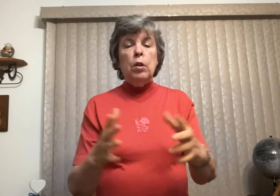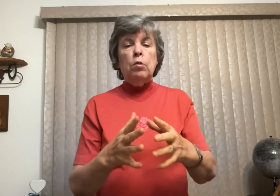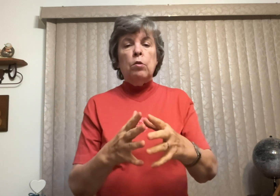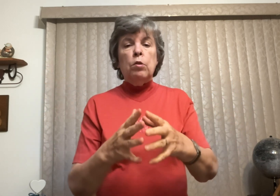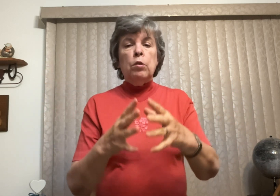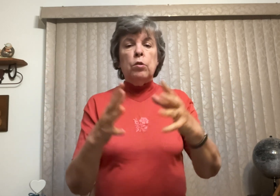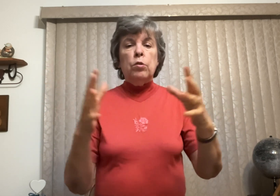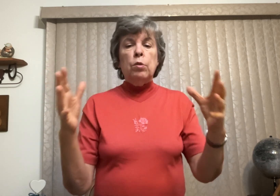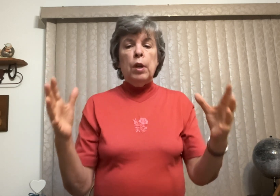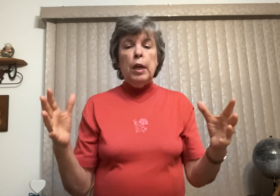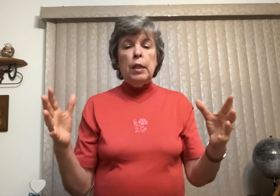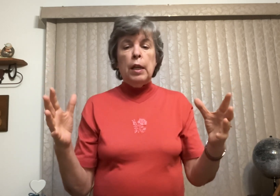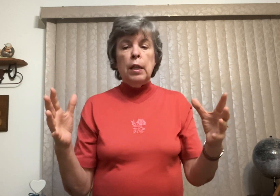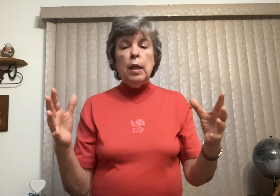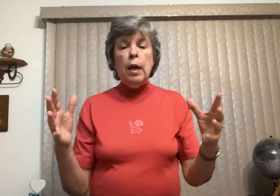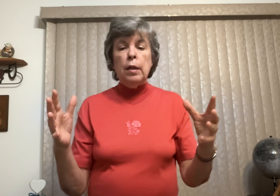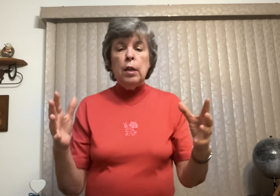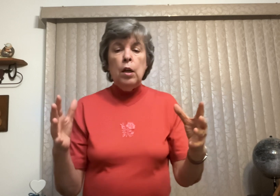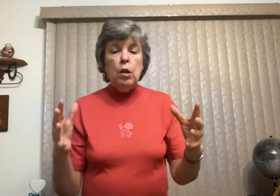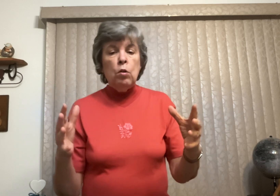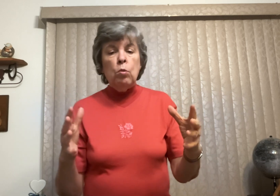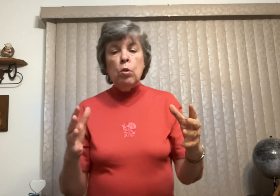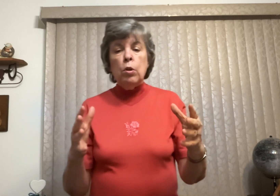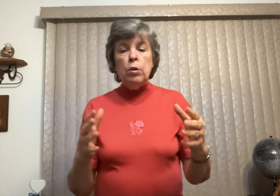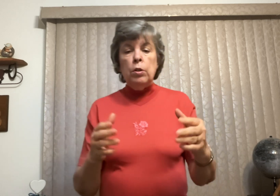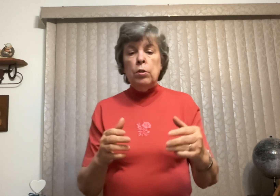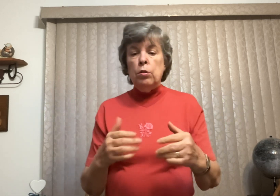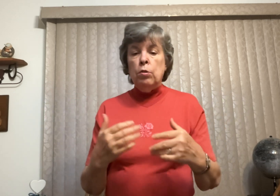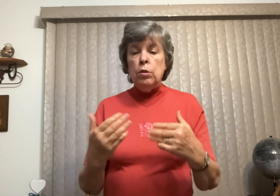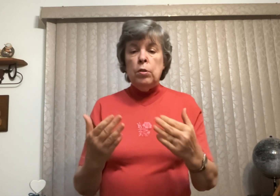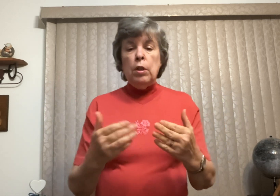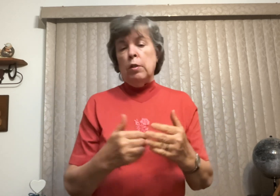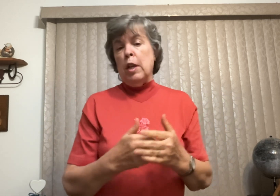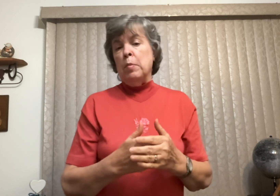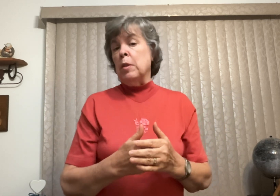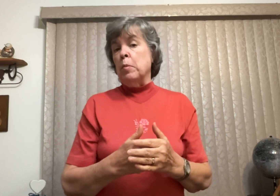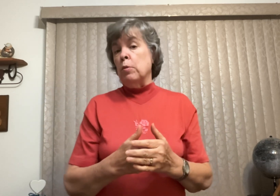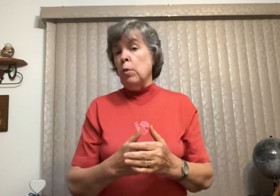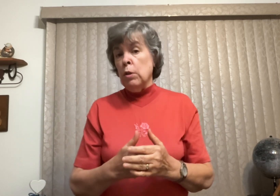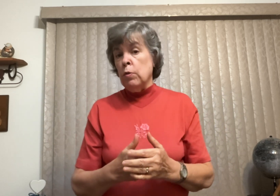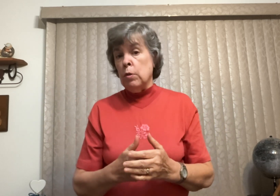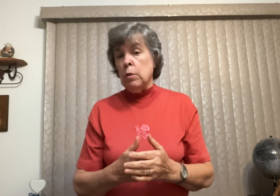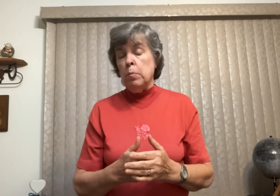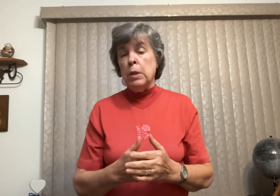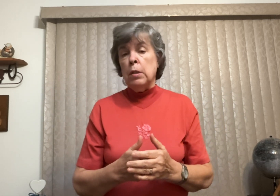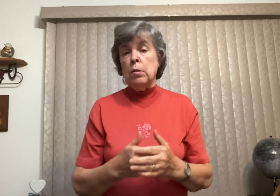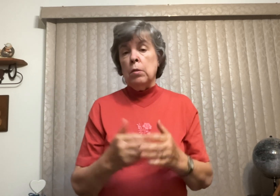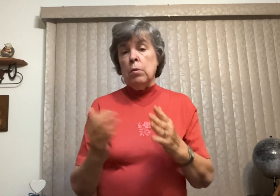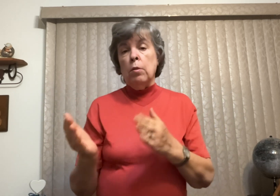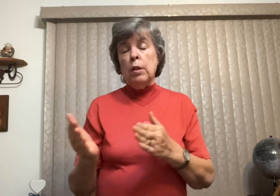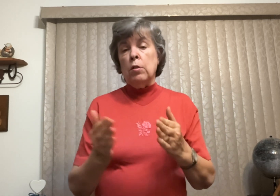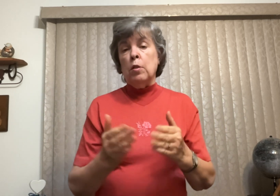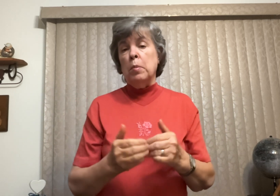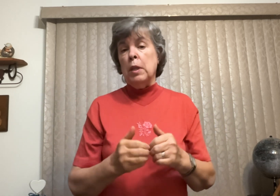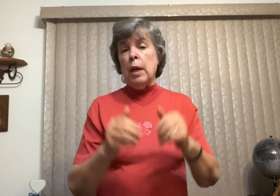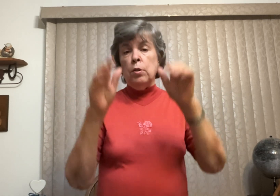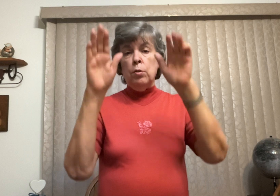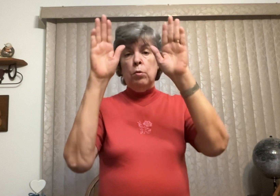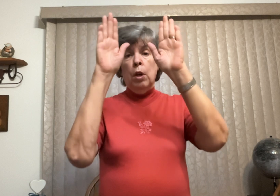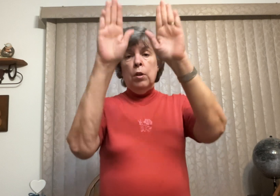or you can just do the hand like that. Or you could say your name is the most wonderful, because the greatest could mean that too. So